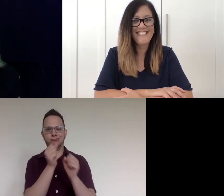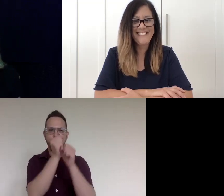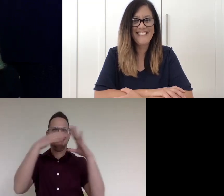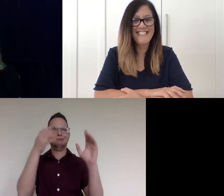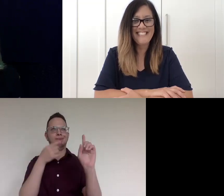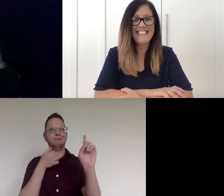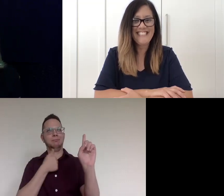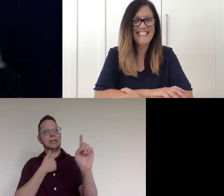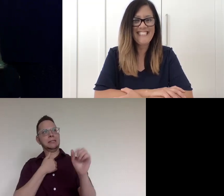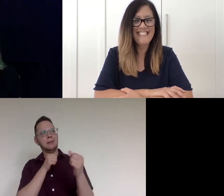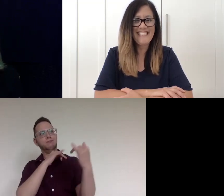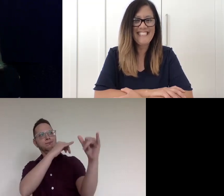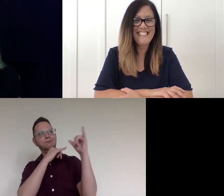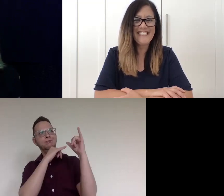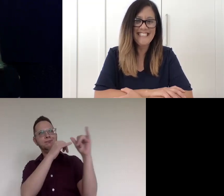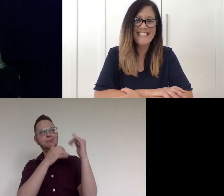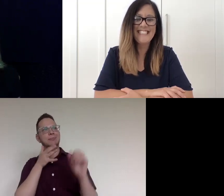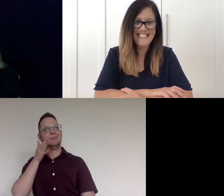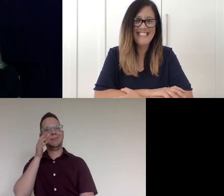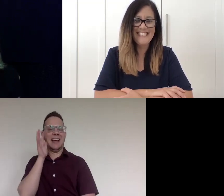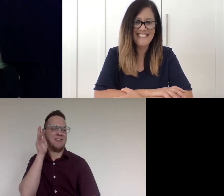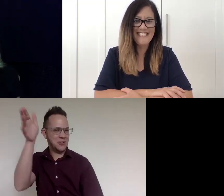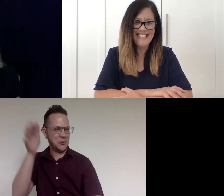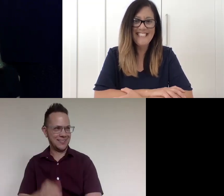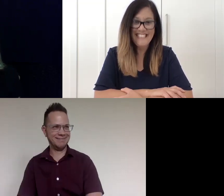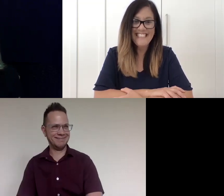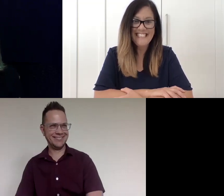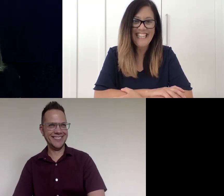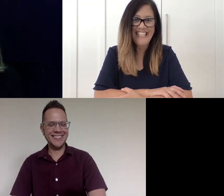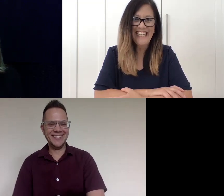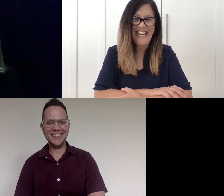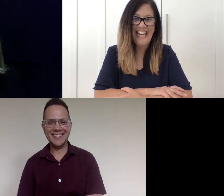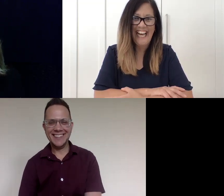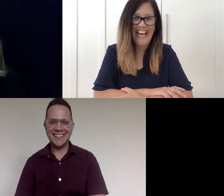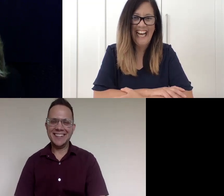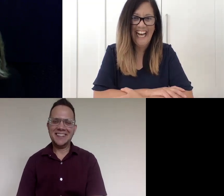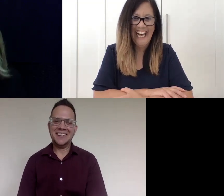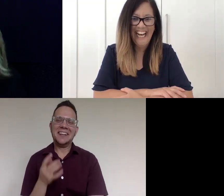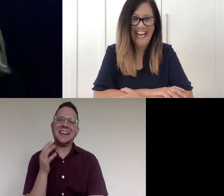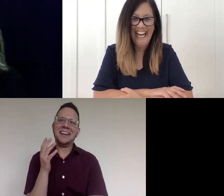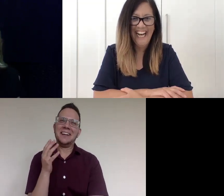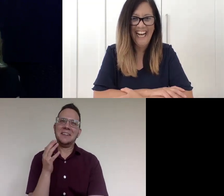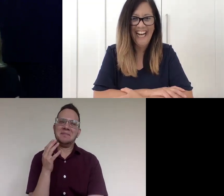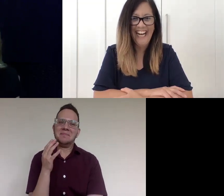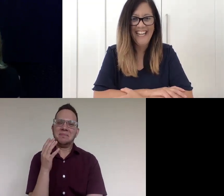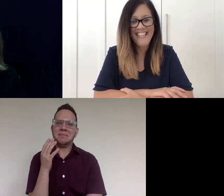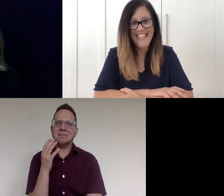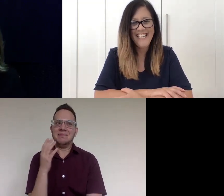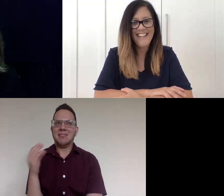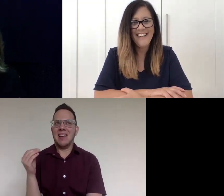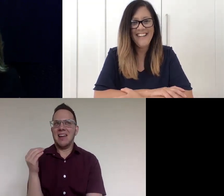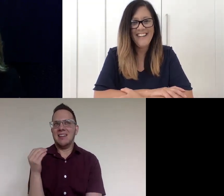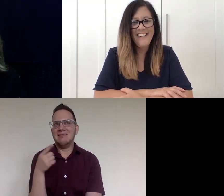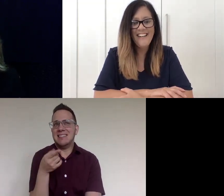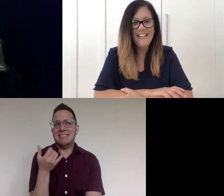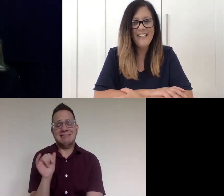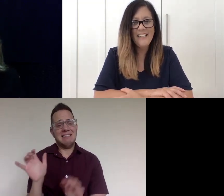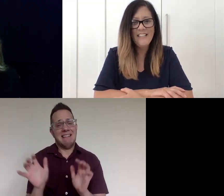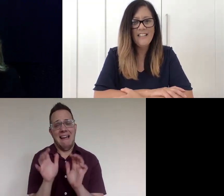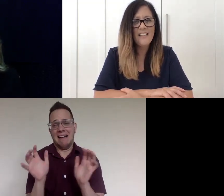So I can answer your question easily. He was the one person, when I think of my role model, I think of him. I